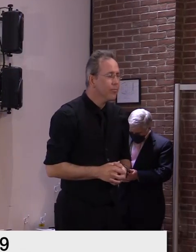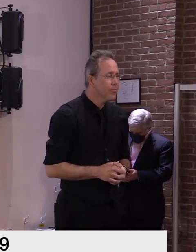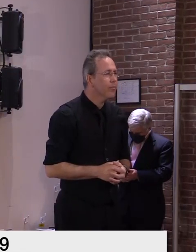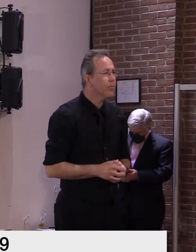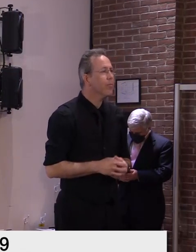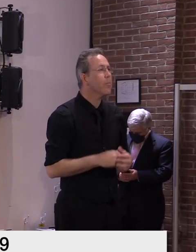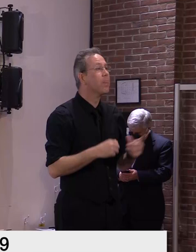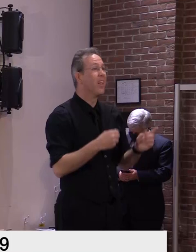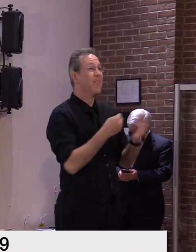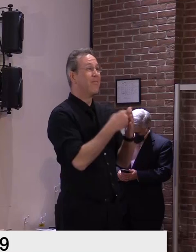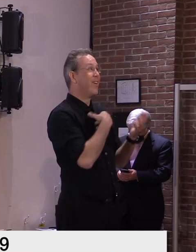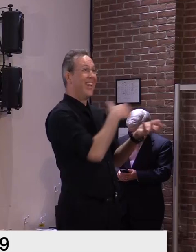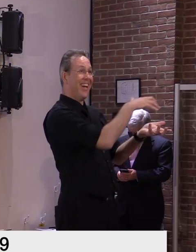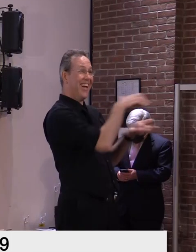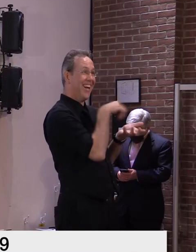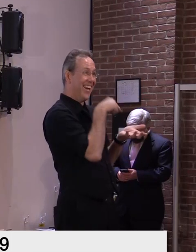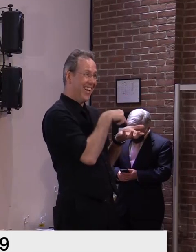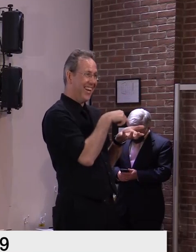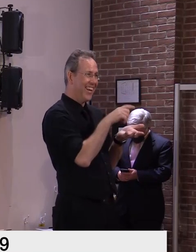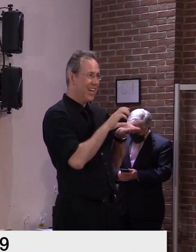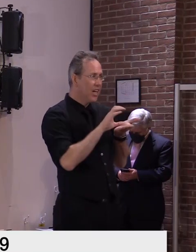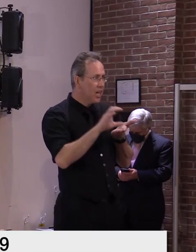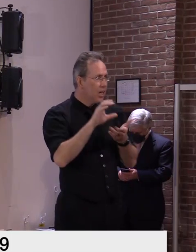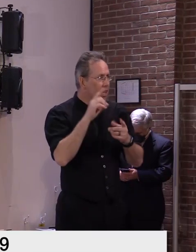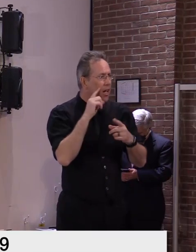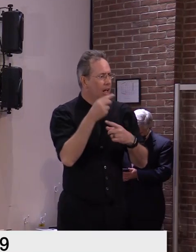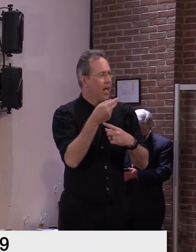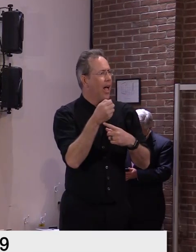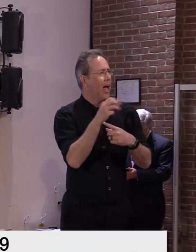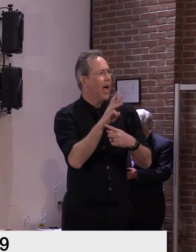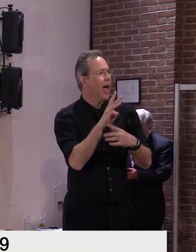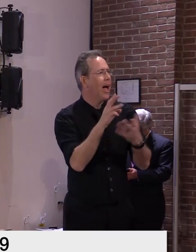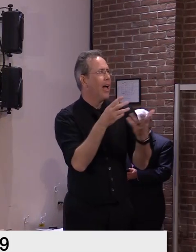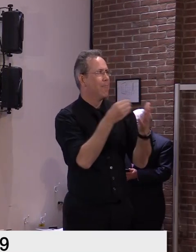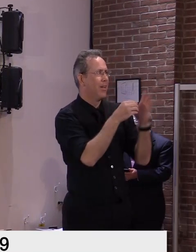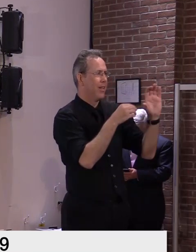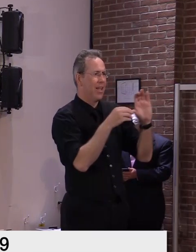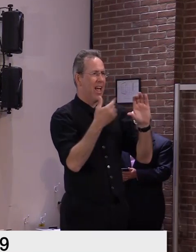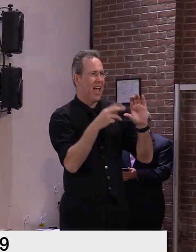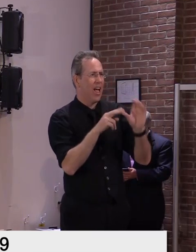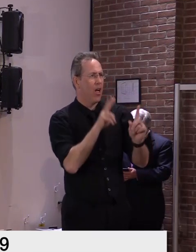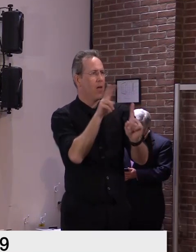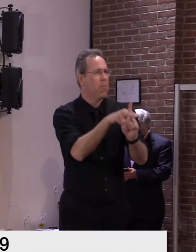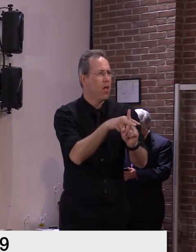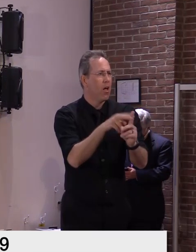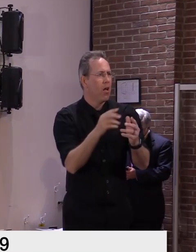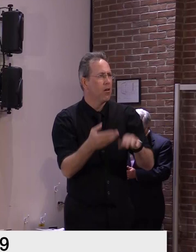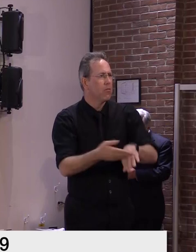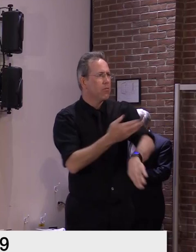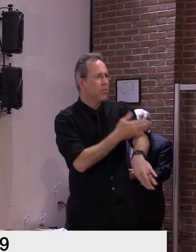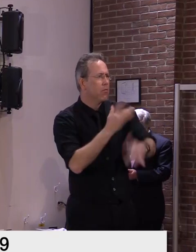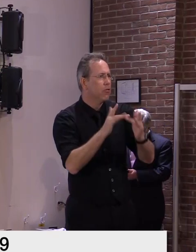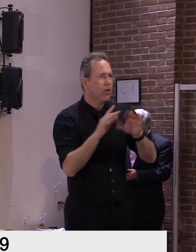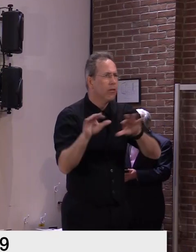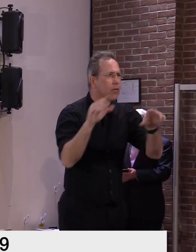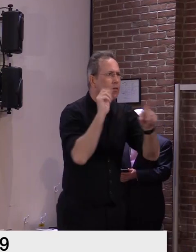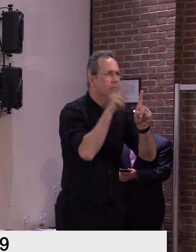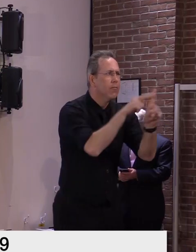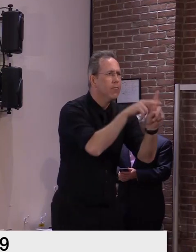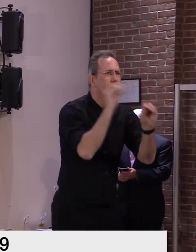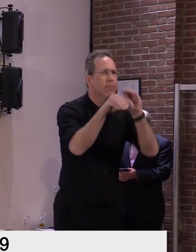matter. And when I say that, it depends on the speed and the download capacity,